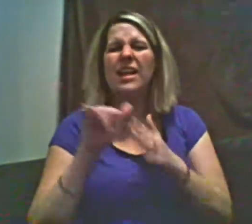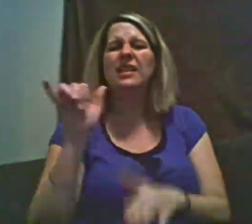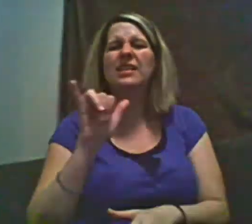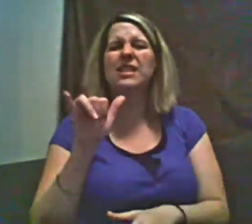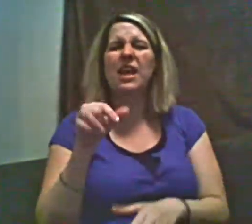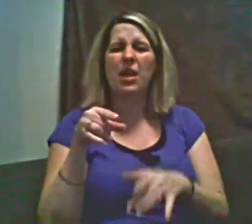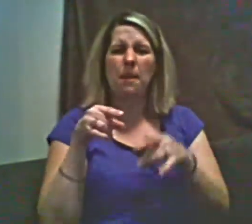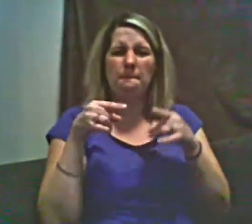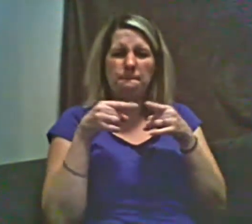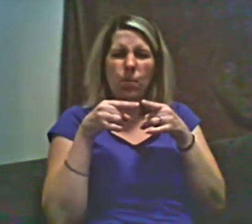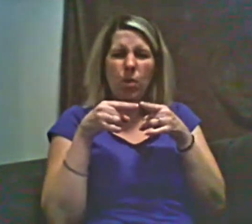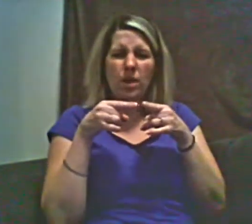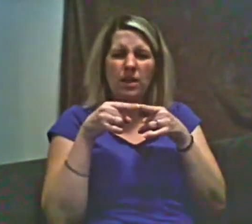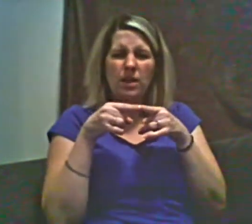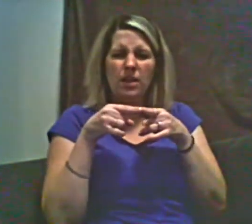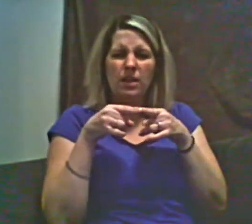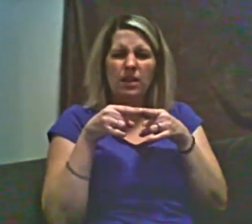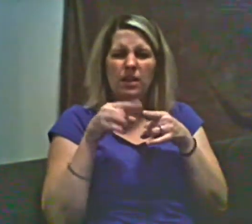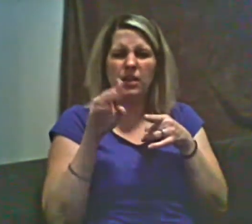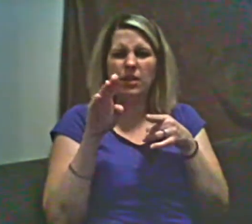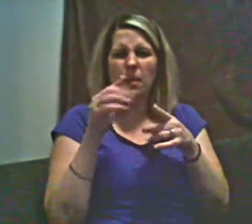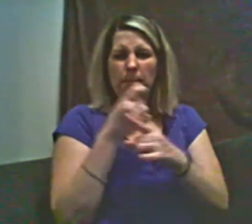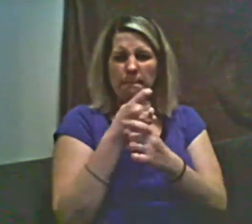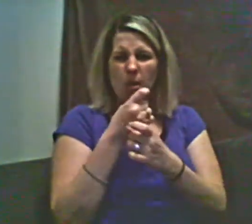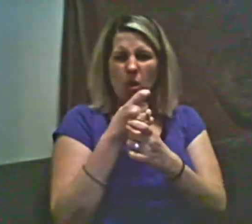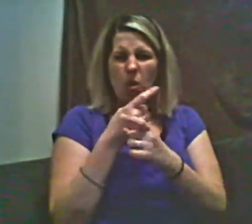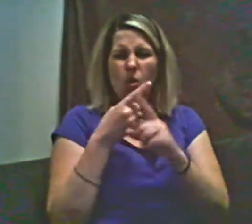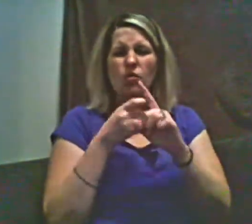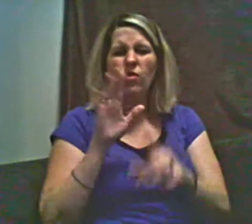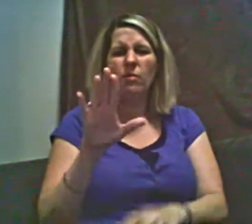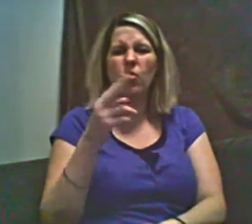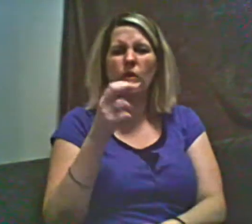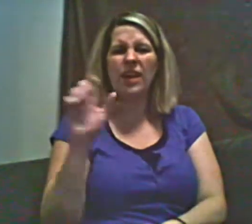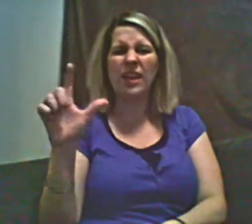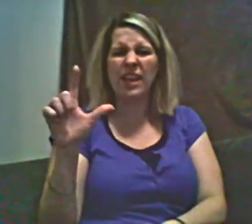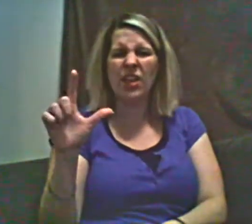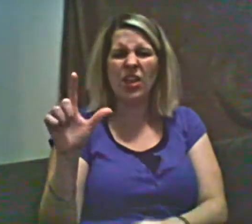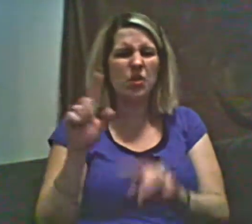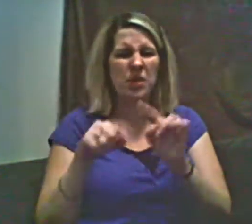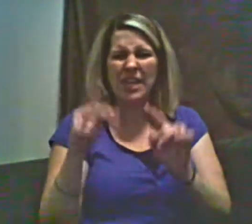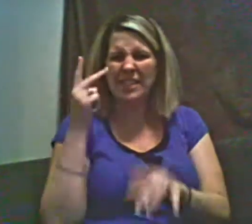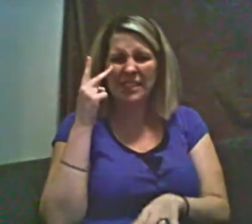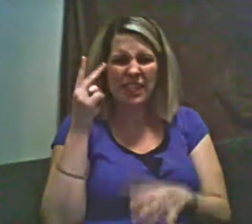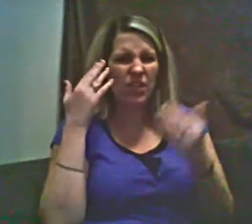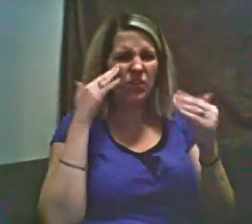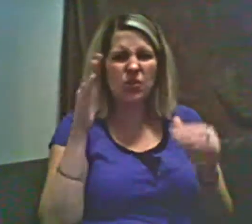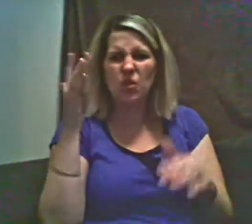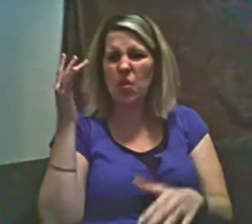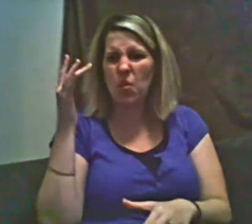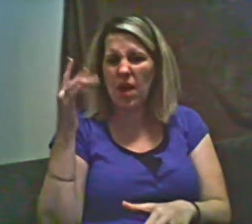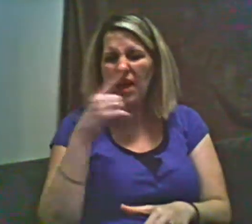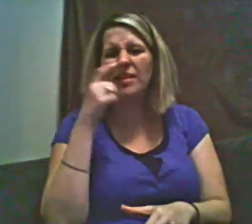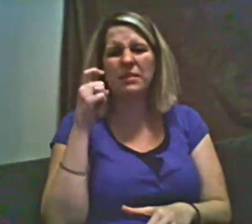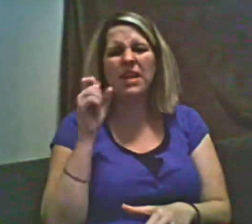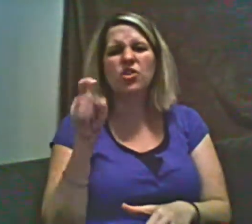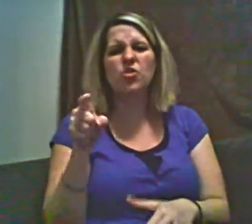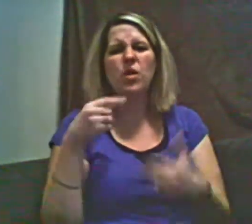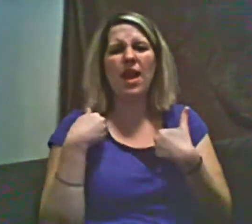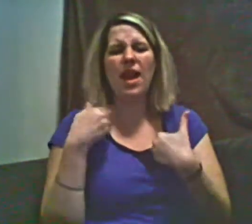heel, and you can't see it and you have pain and you don't know why, and it's because you have a heel spur a lot of times. They can do things as simple as shoe inserts